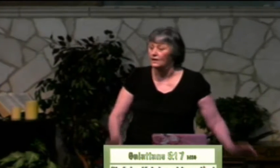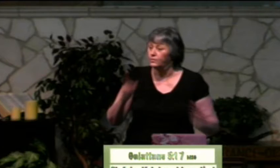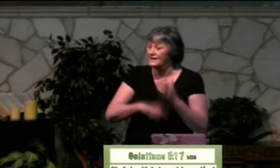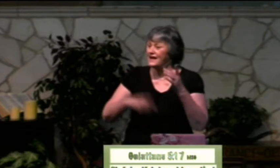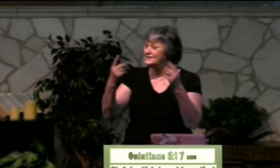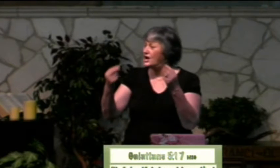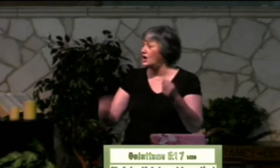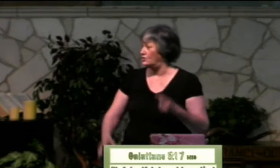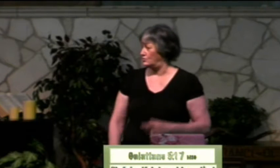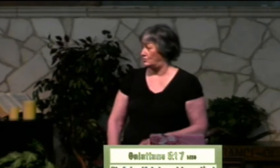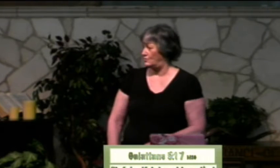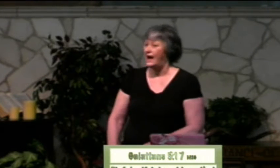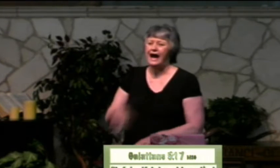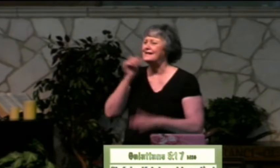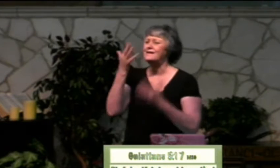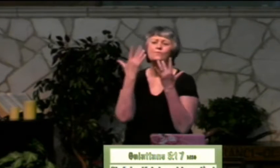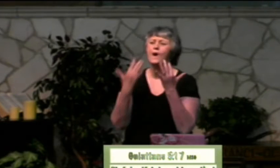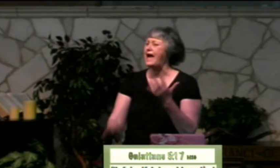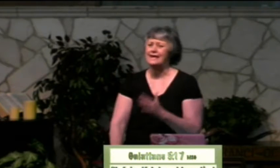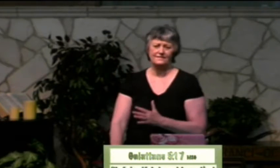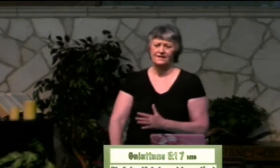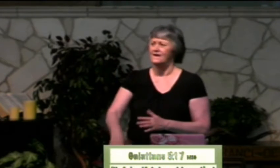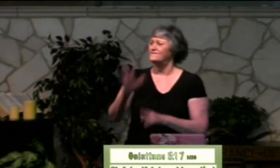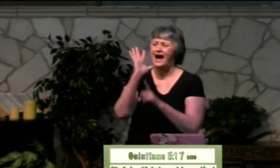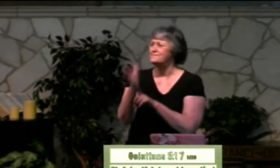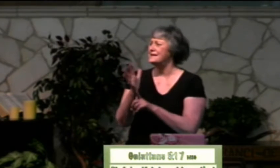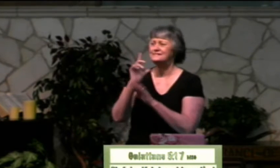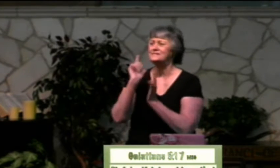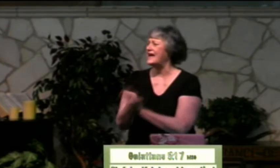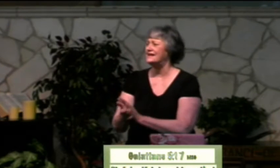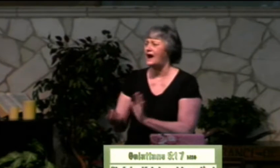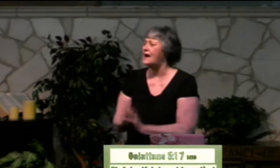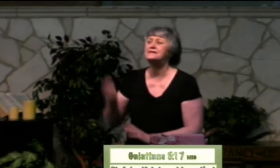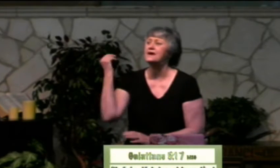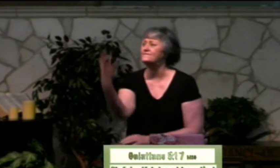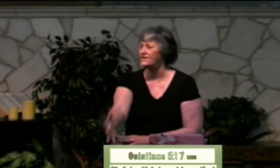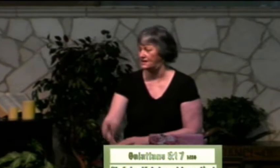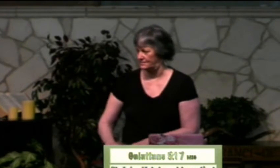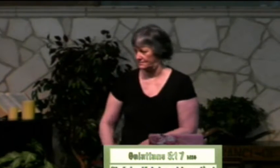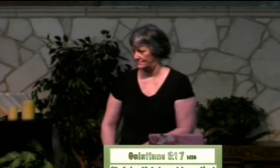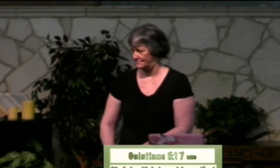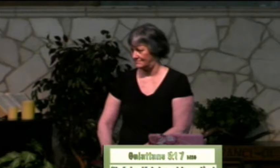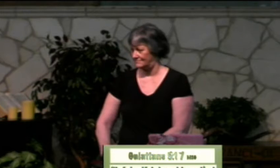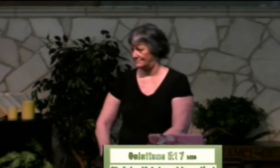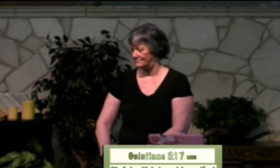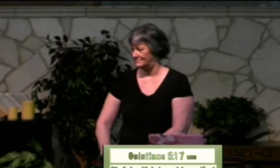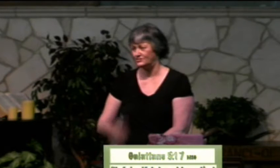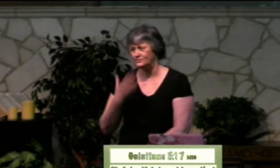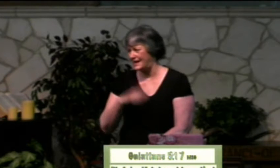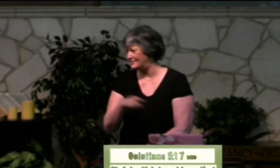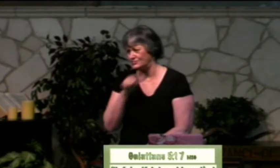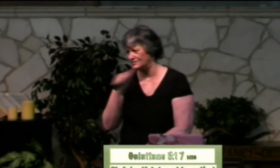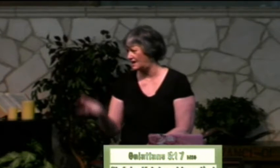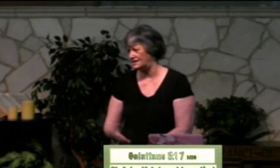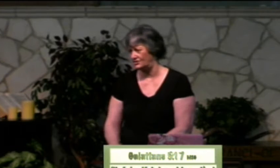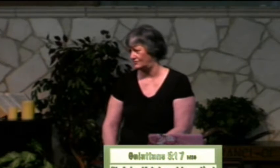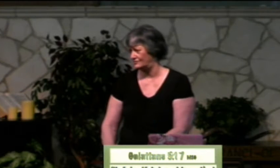What did I do? I didn't wait. 5 minutes later, I'm giving. Too bad you were not here.